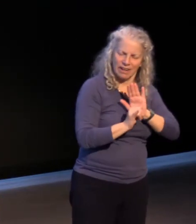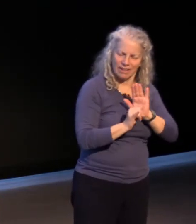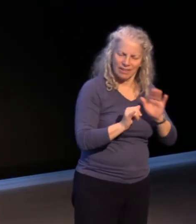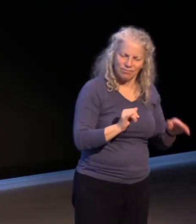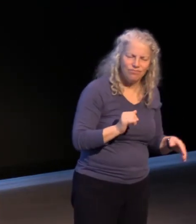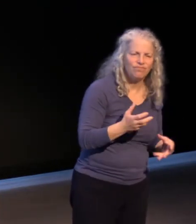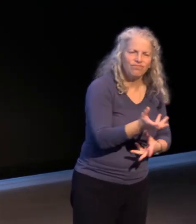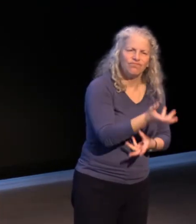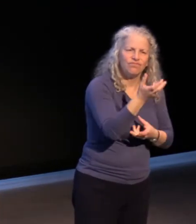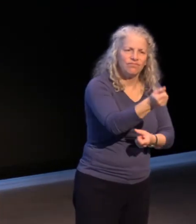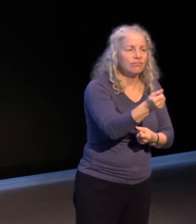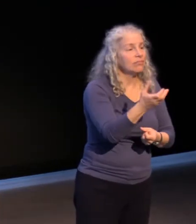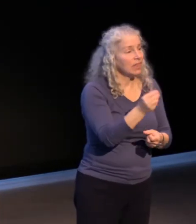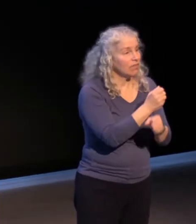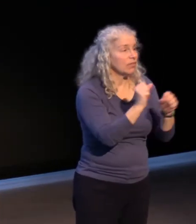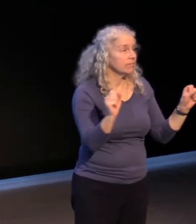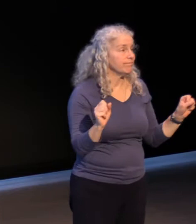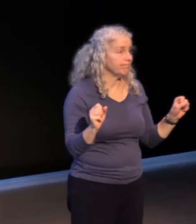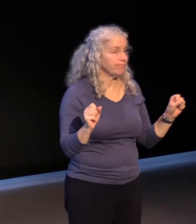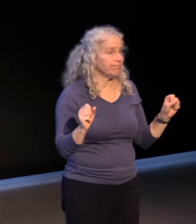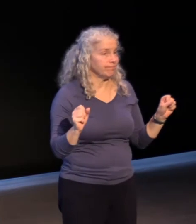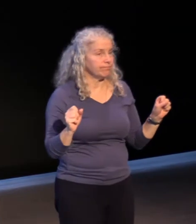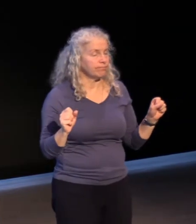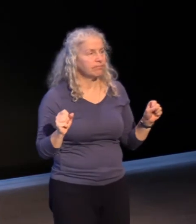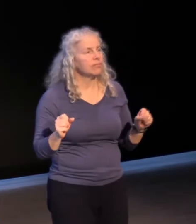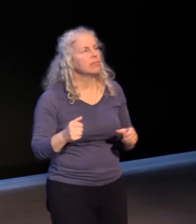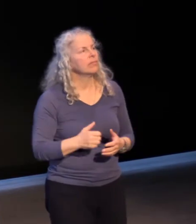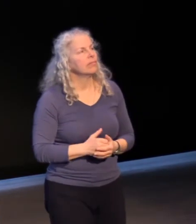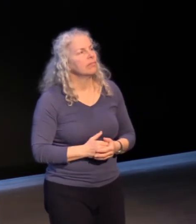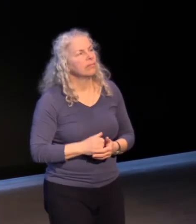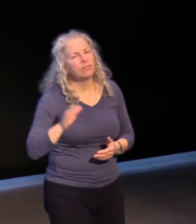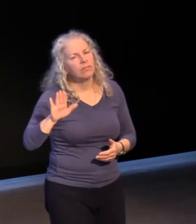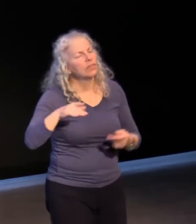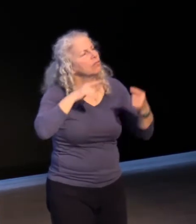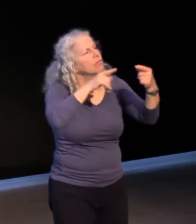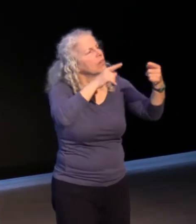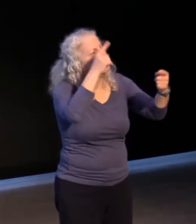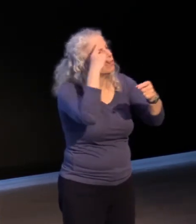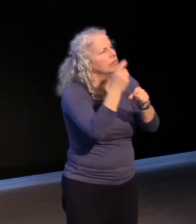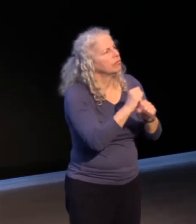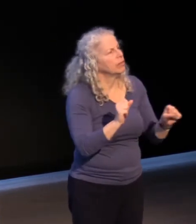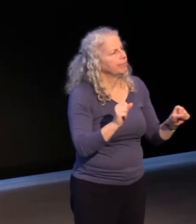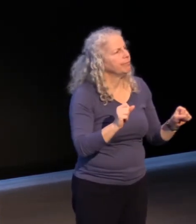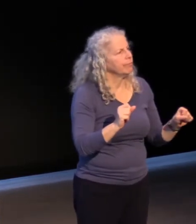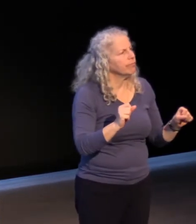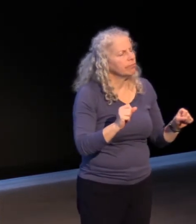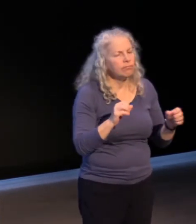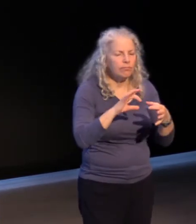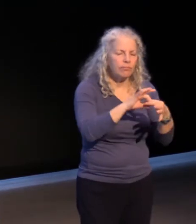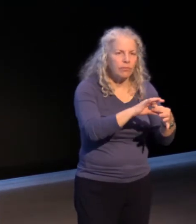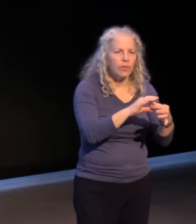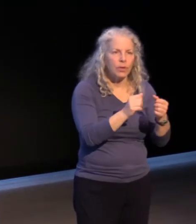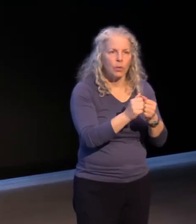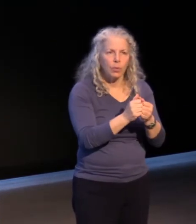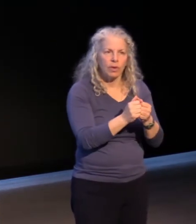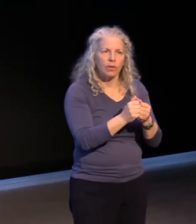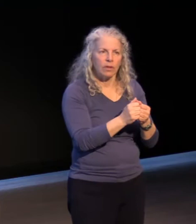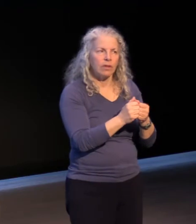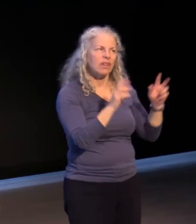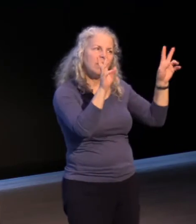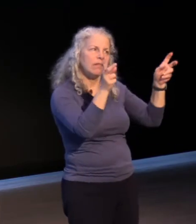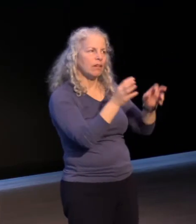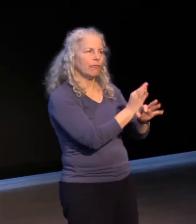all, freedom. So the struggle for freedom is intrinsically tied to the struggle for free